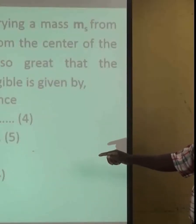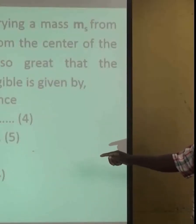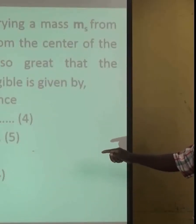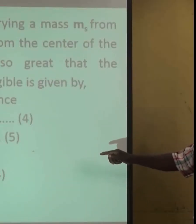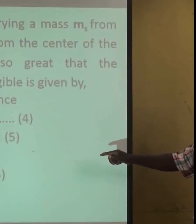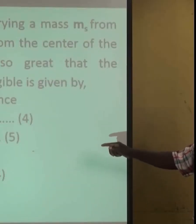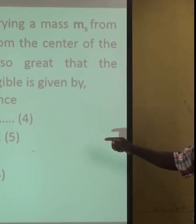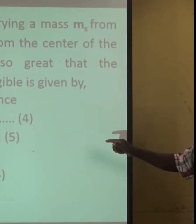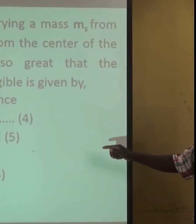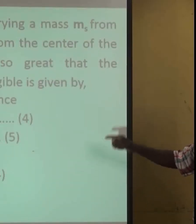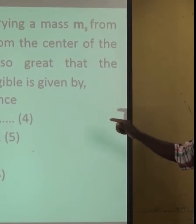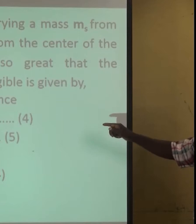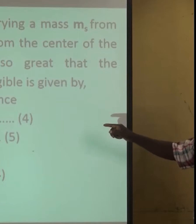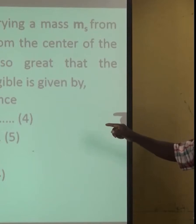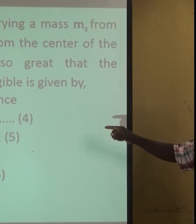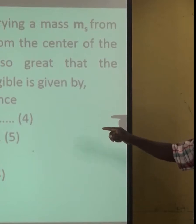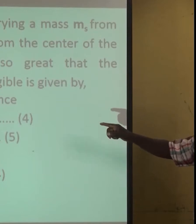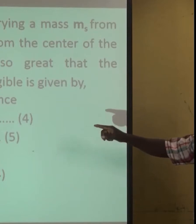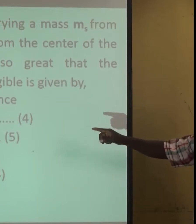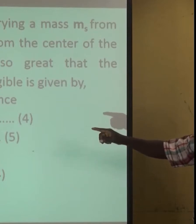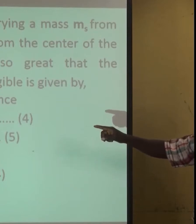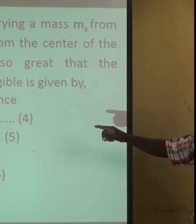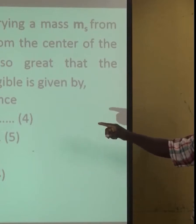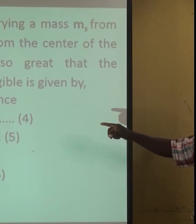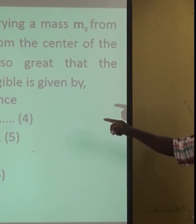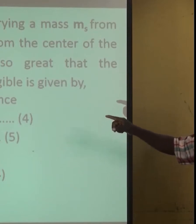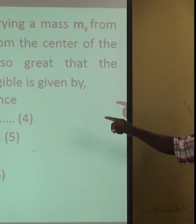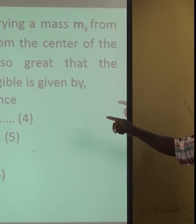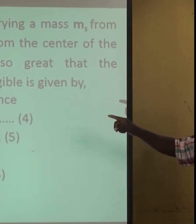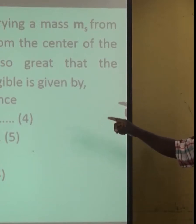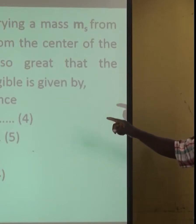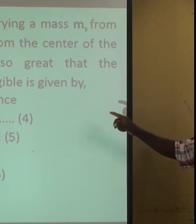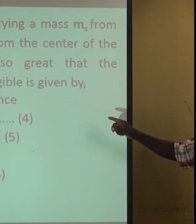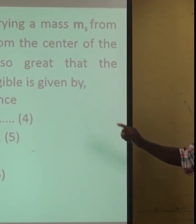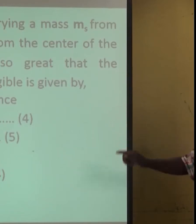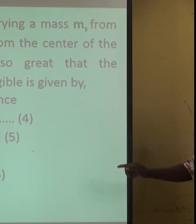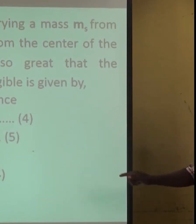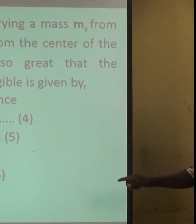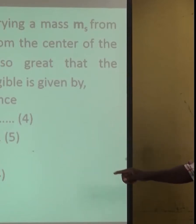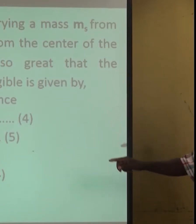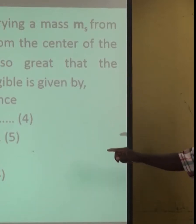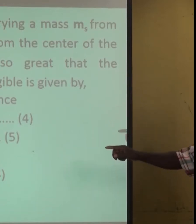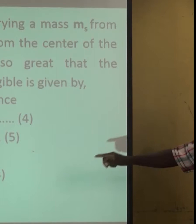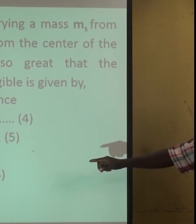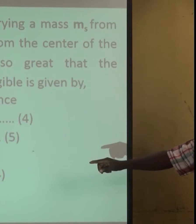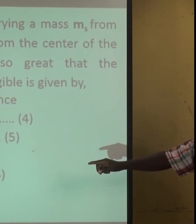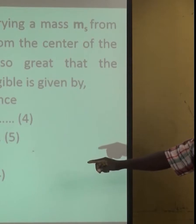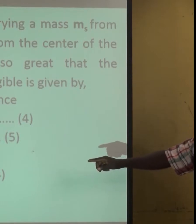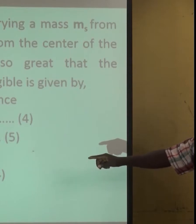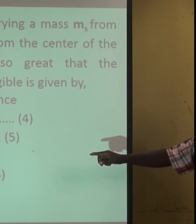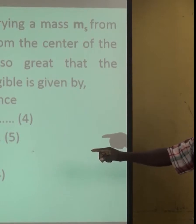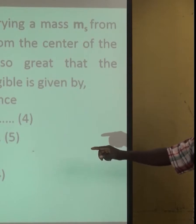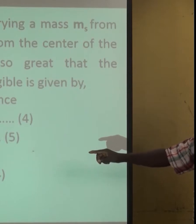equation 5 into equation 4, our equation 4 is W is equals to capital F times small r. So